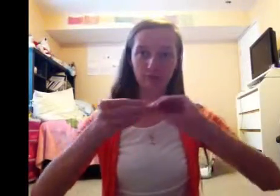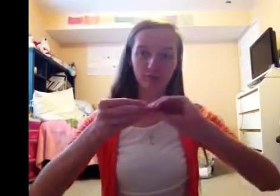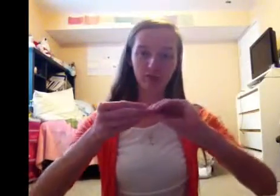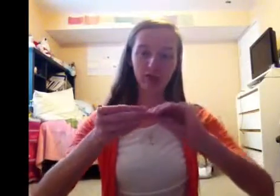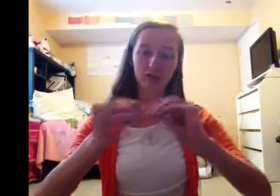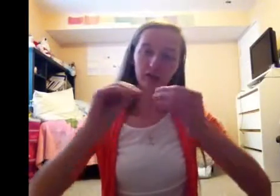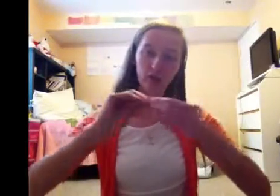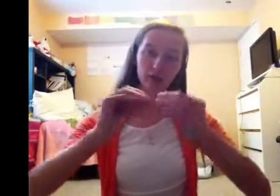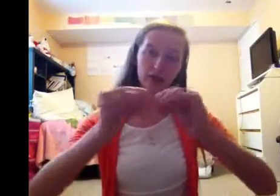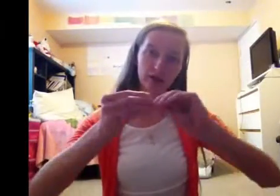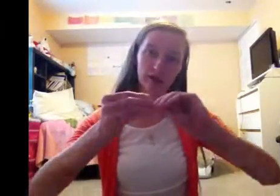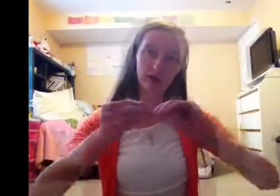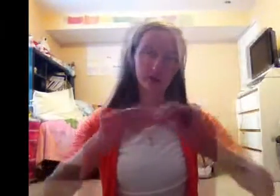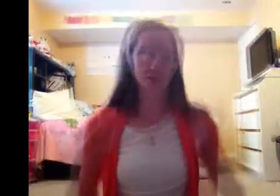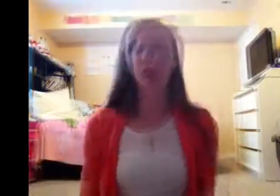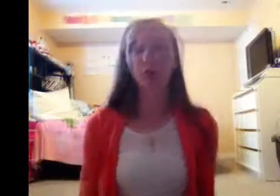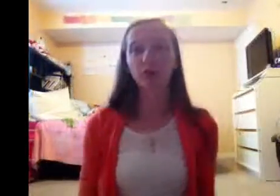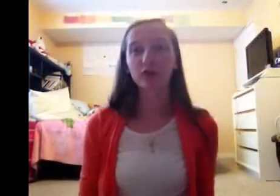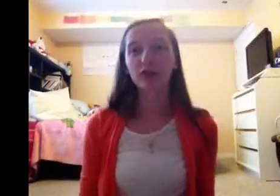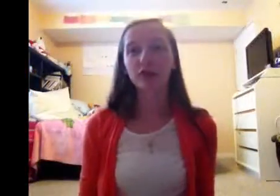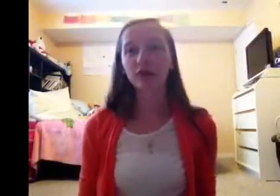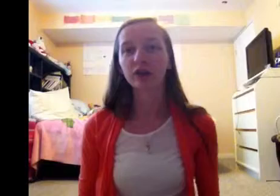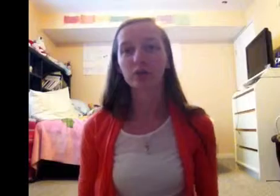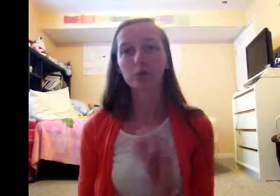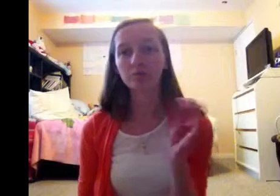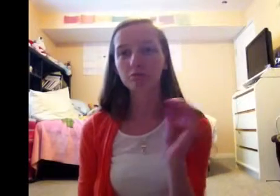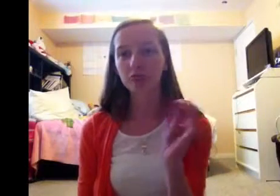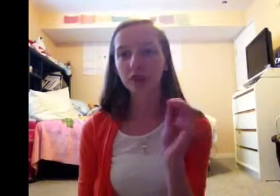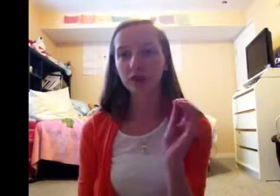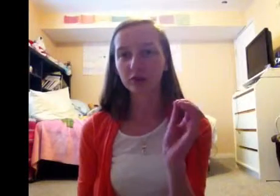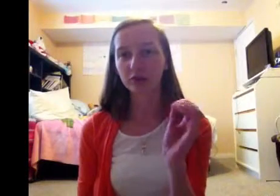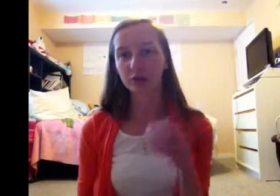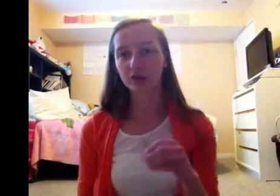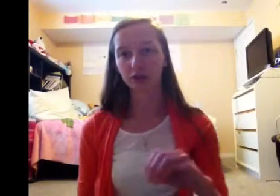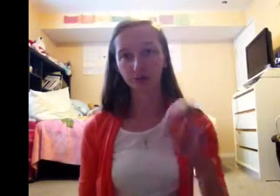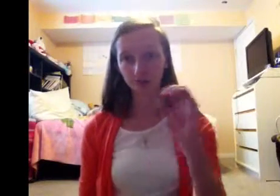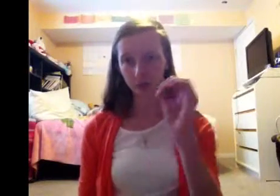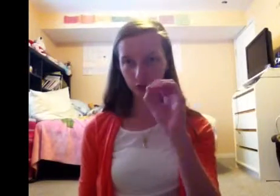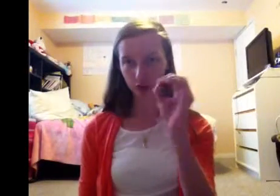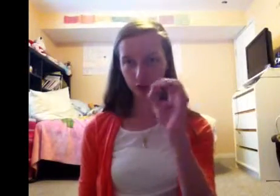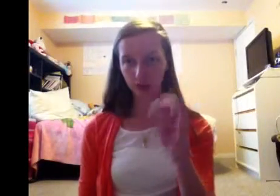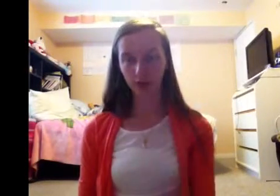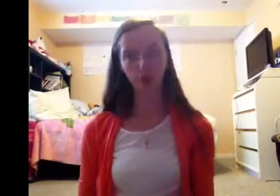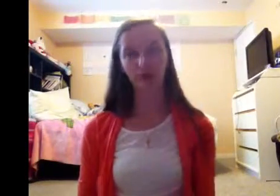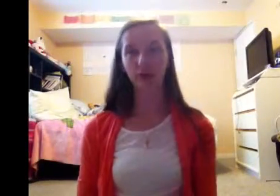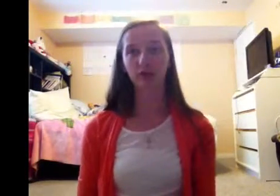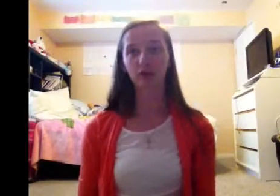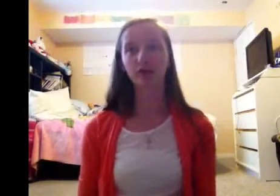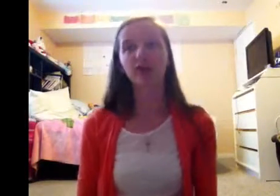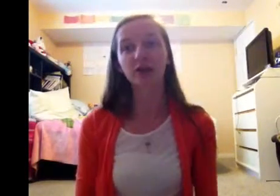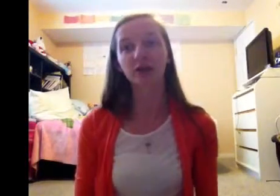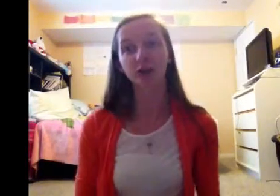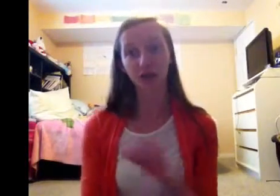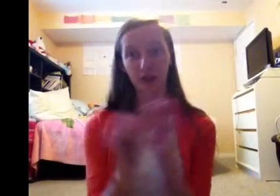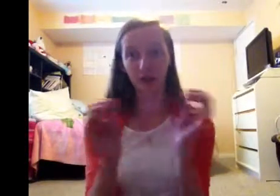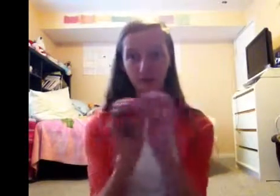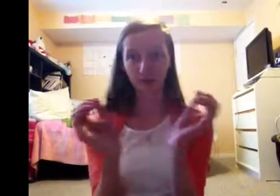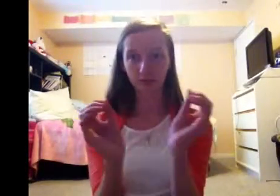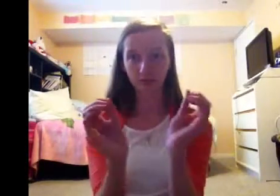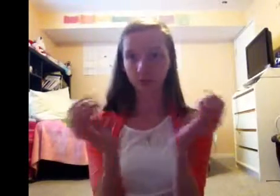Just kind of like twist it back and forth. So the sign for 0 is this. You have to shake it back and forth because the sign for nothing